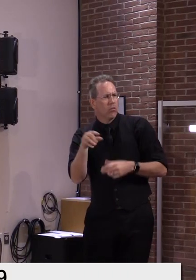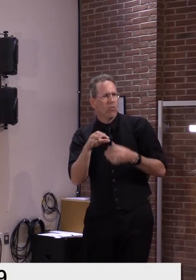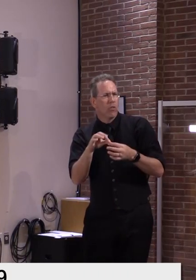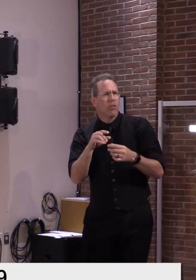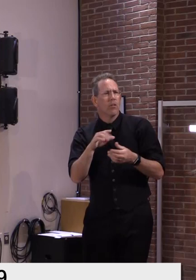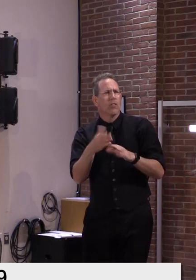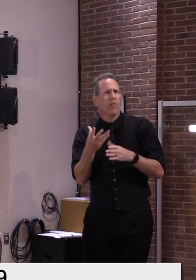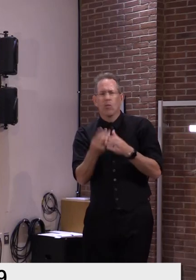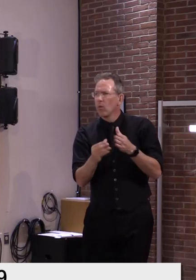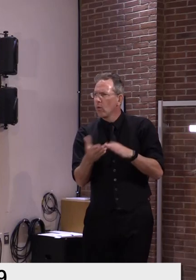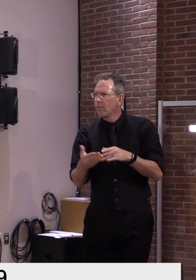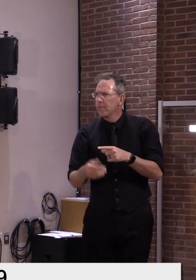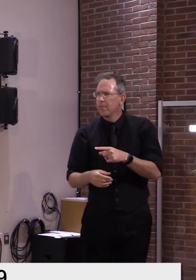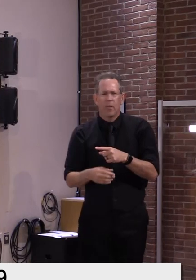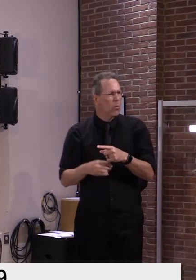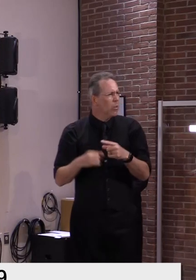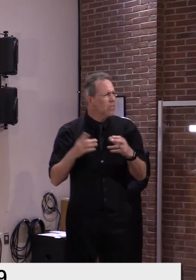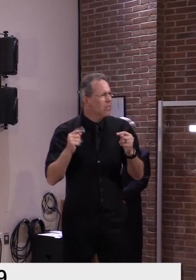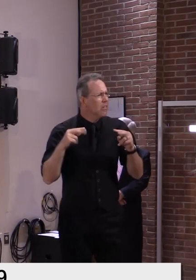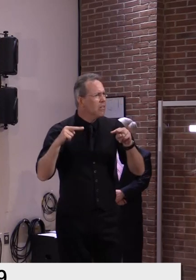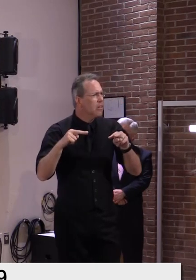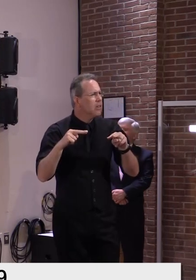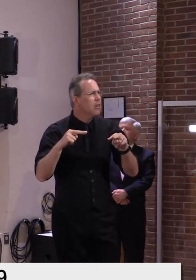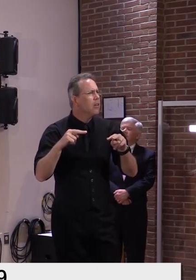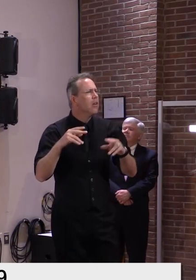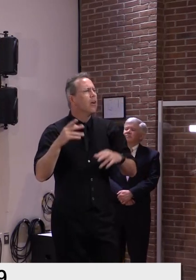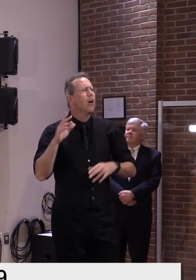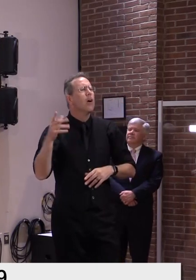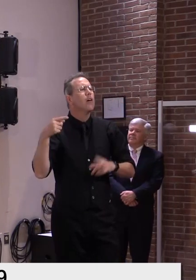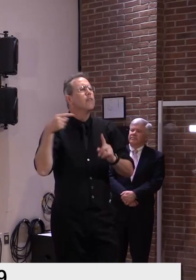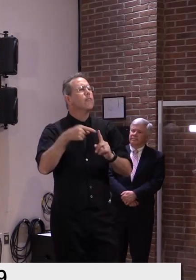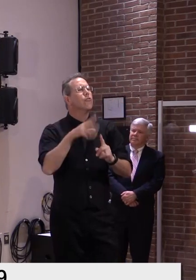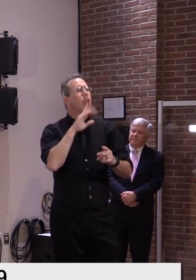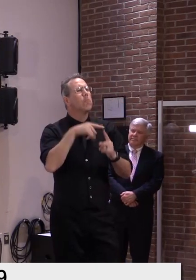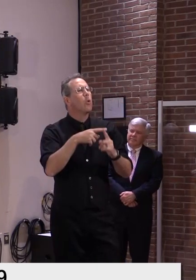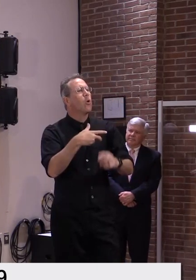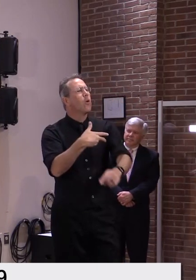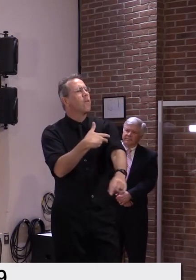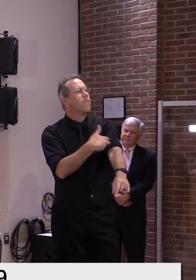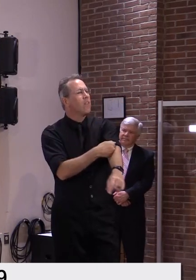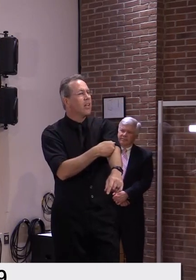had reactions and have died from their shots that the CDC reports.